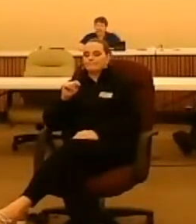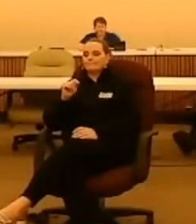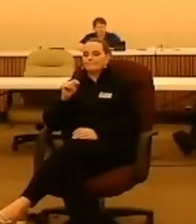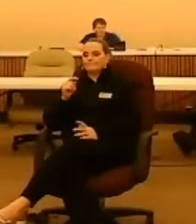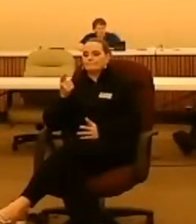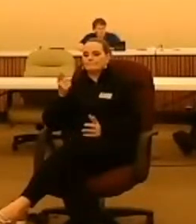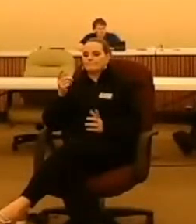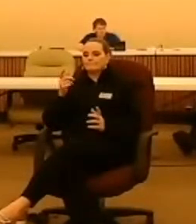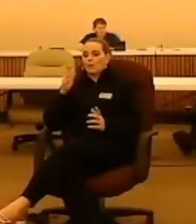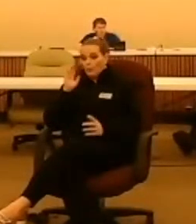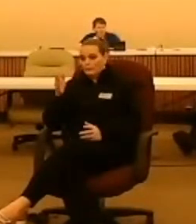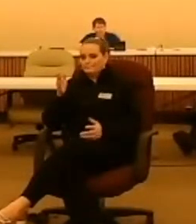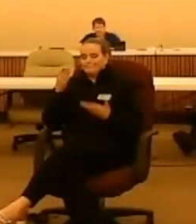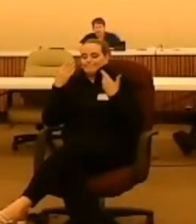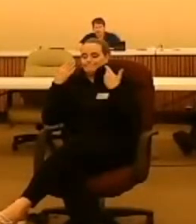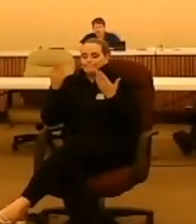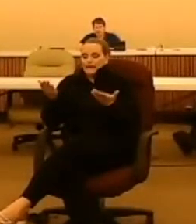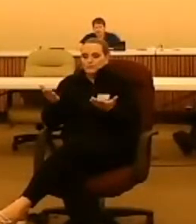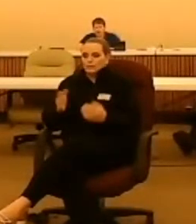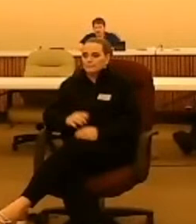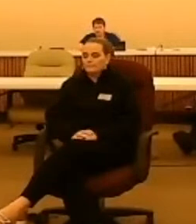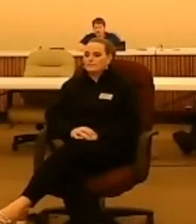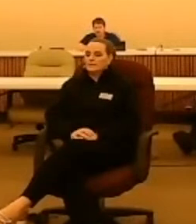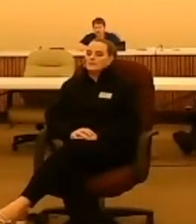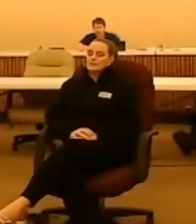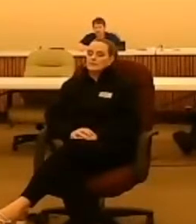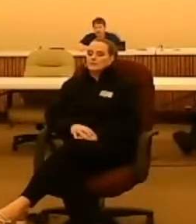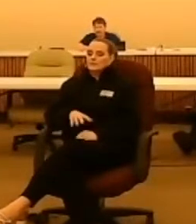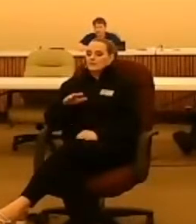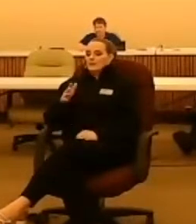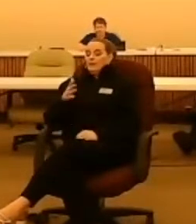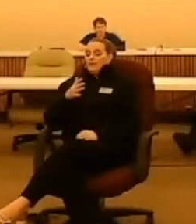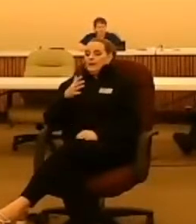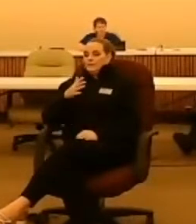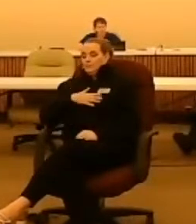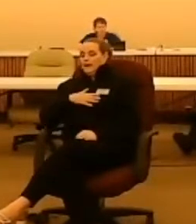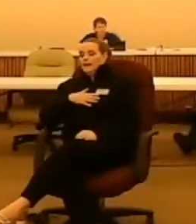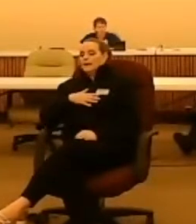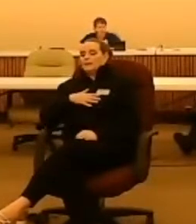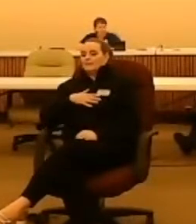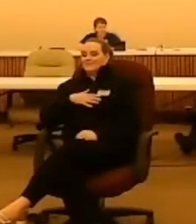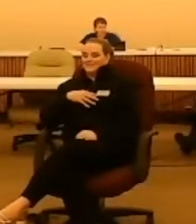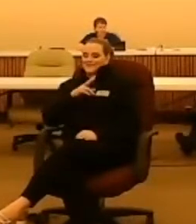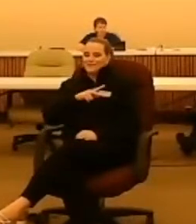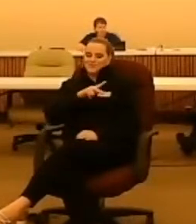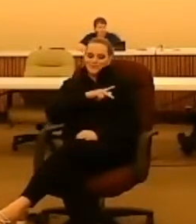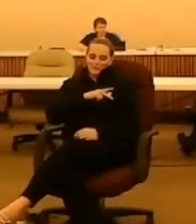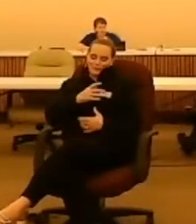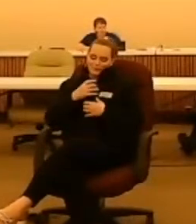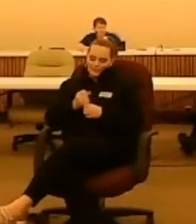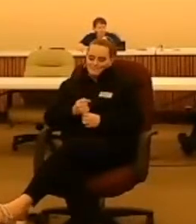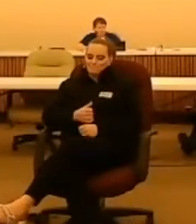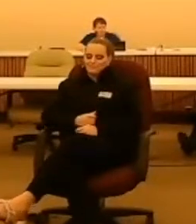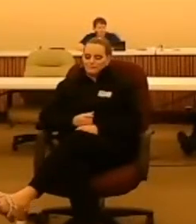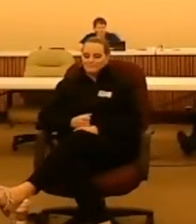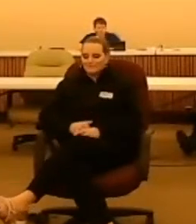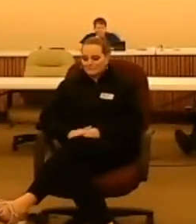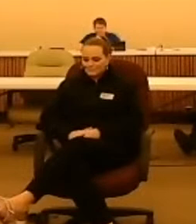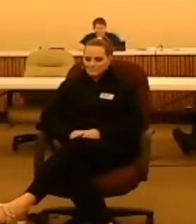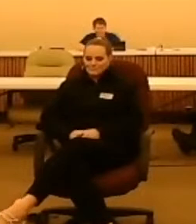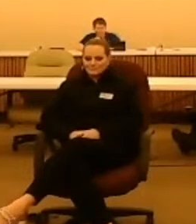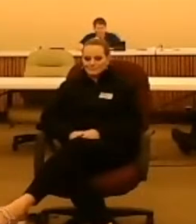they? I don't know. That's kind of where, that's my personal summary of it. You guys may differ, but